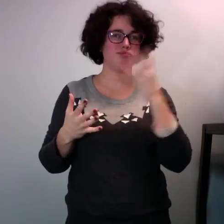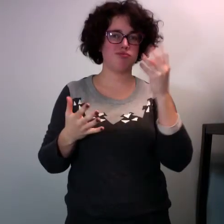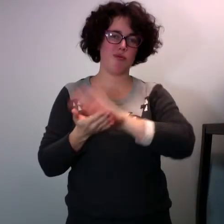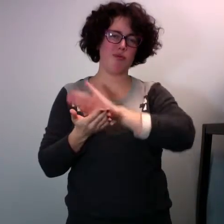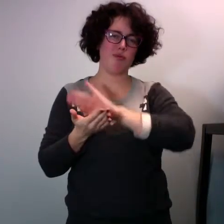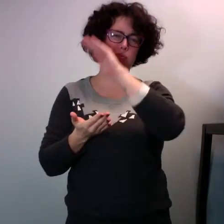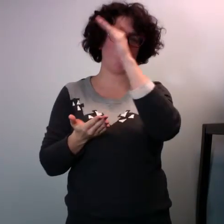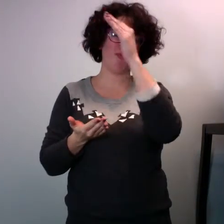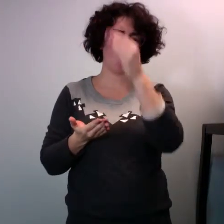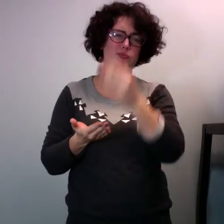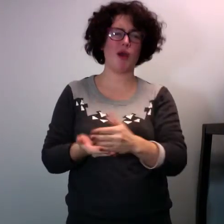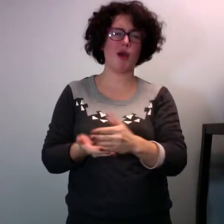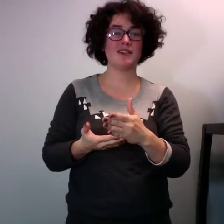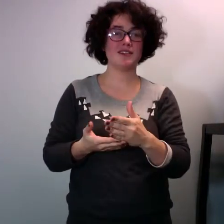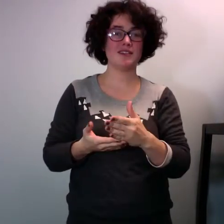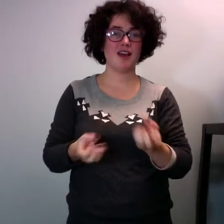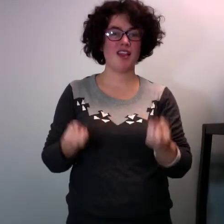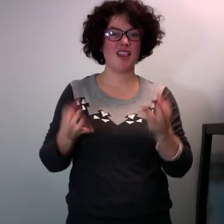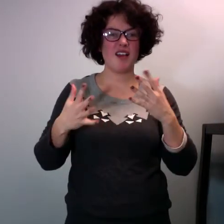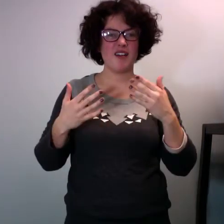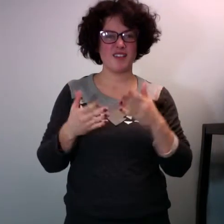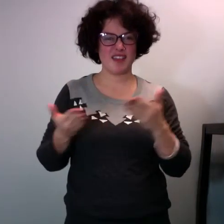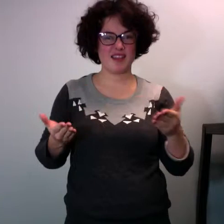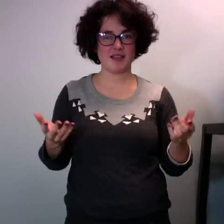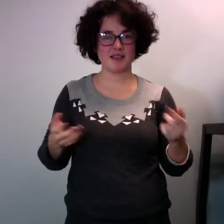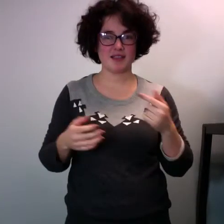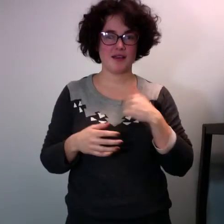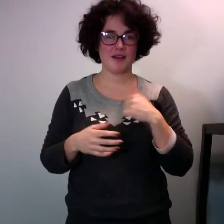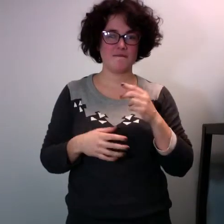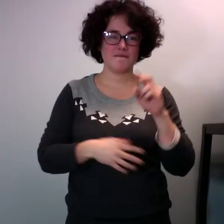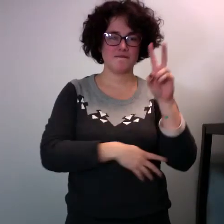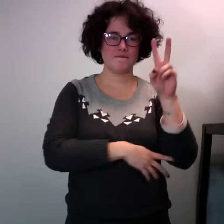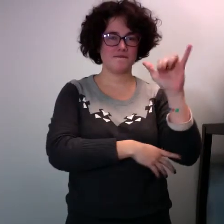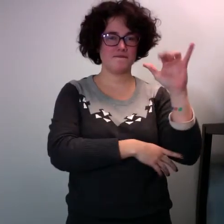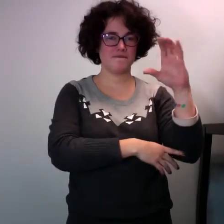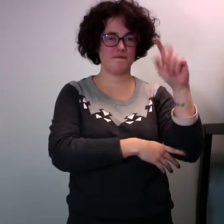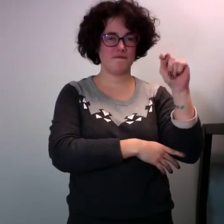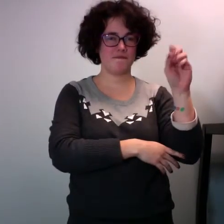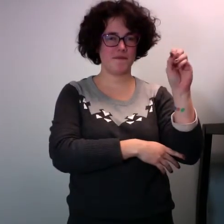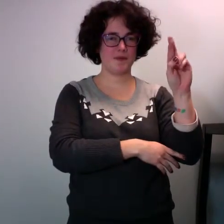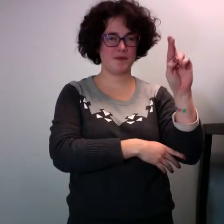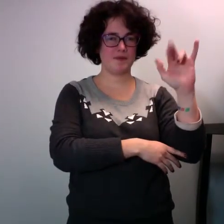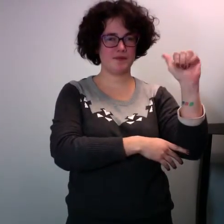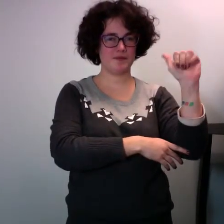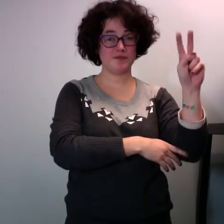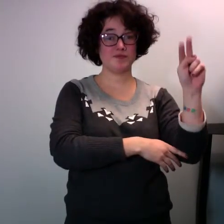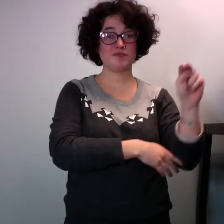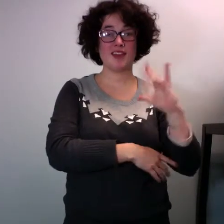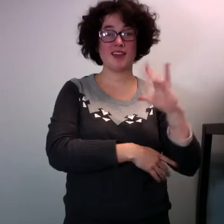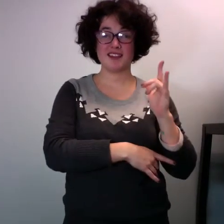In fact, if you would enter my living room today, you would see a beautiful mahogany sideboard, and on that you